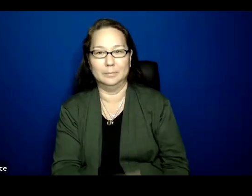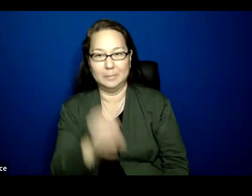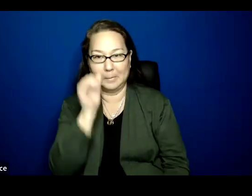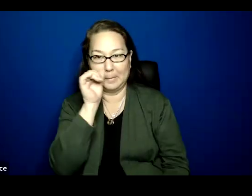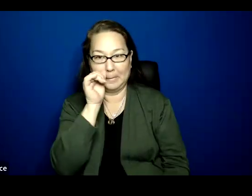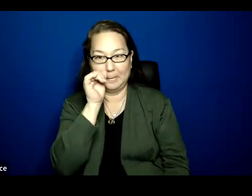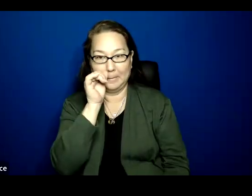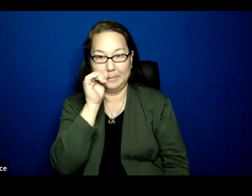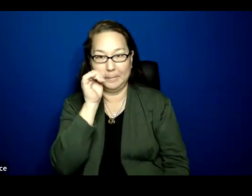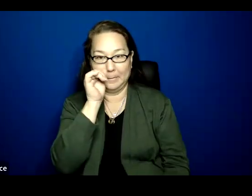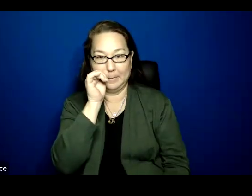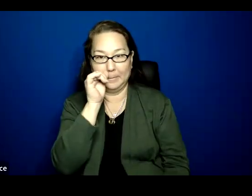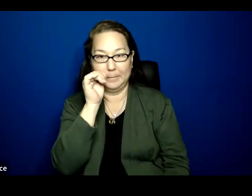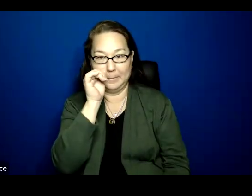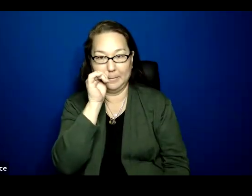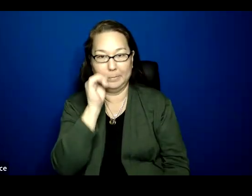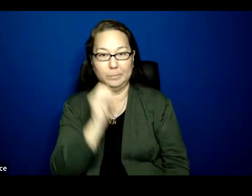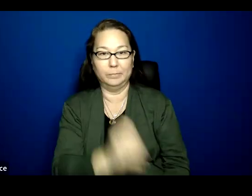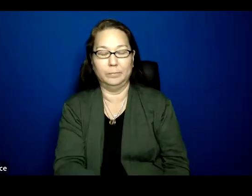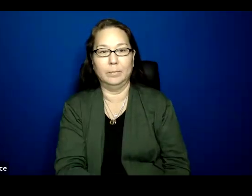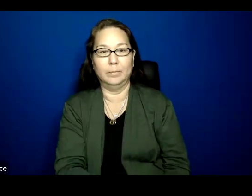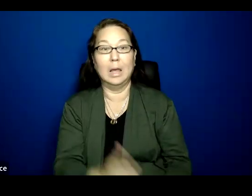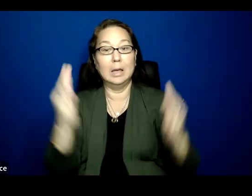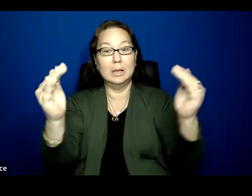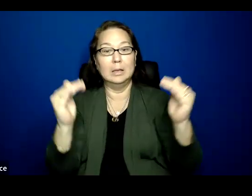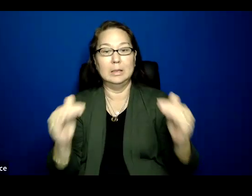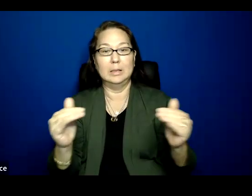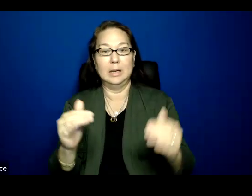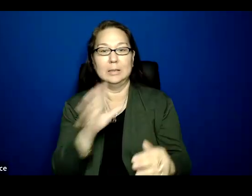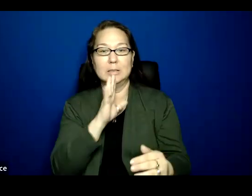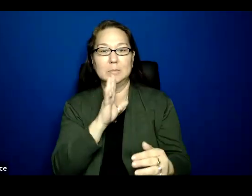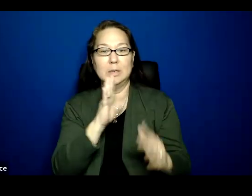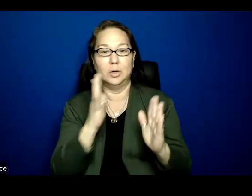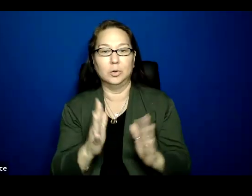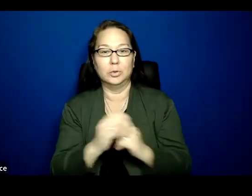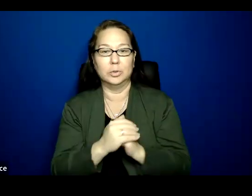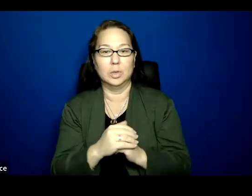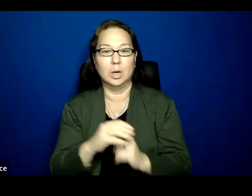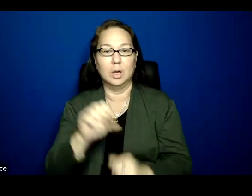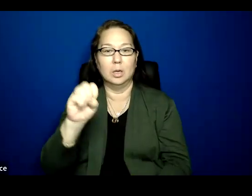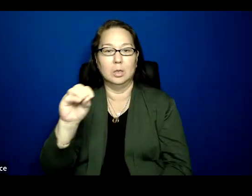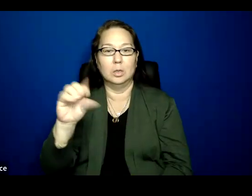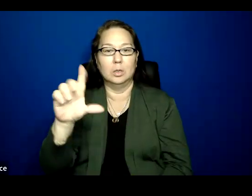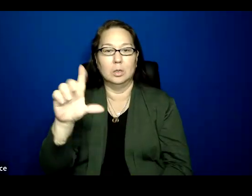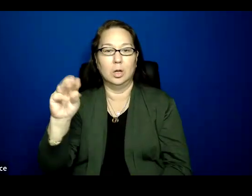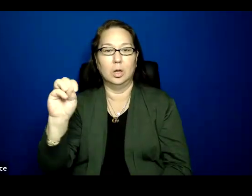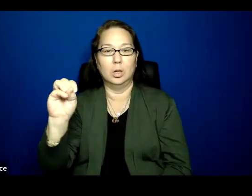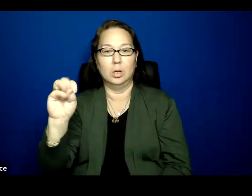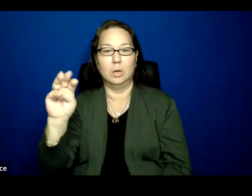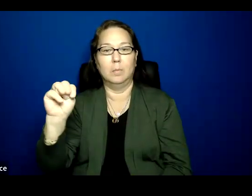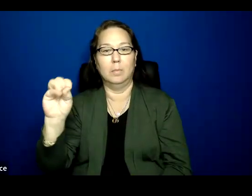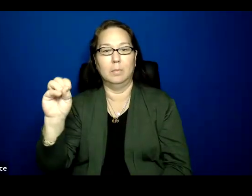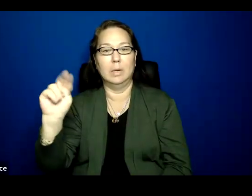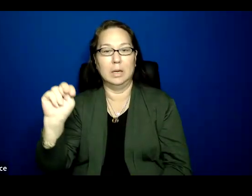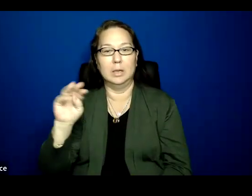The next, the next speakers, the next speakers are Solomon McDonald, Armani Marshall,